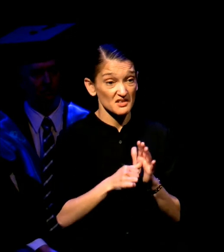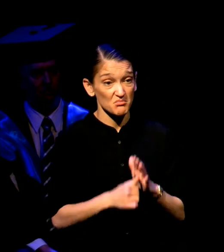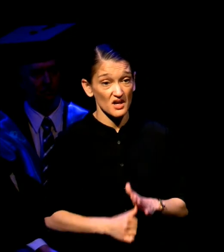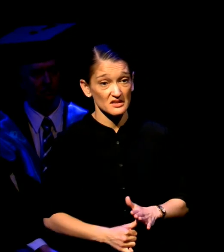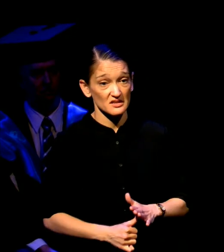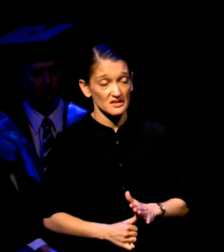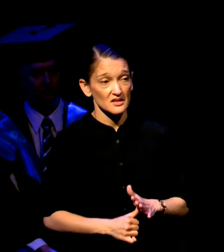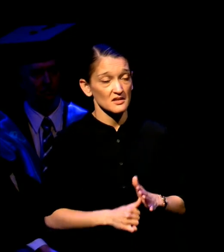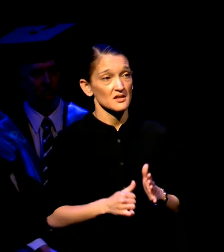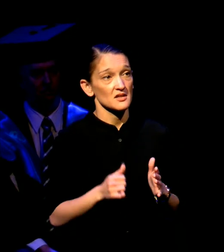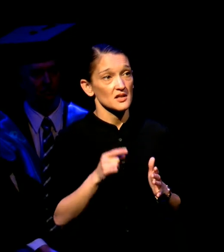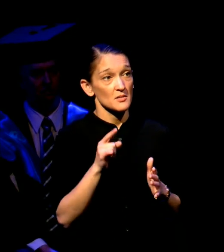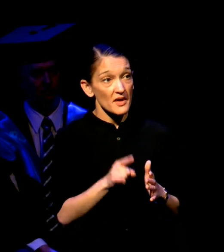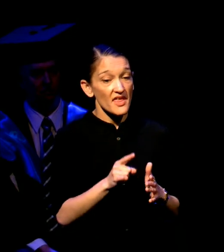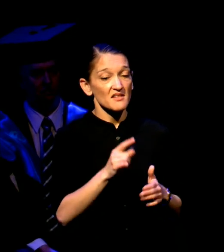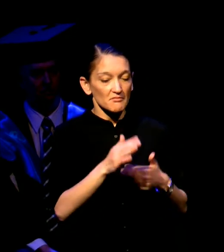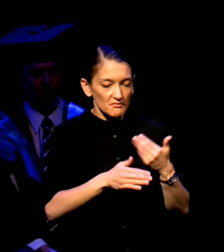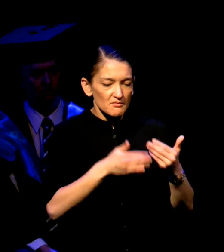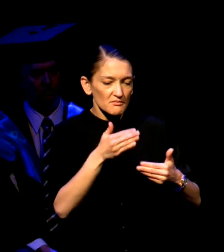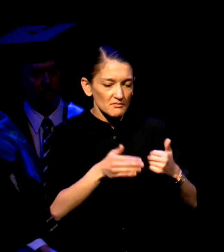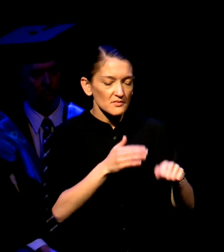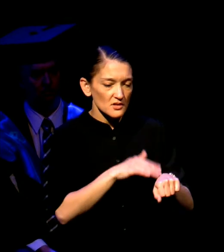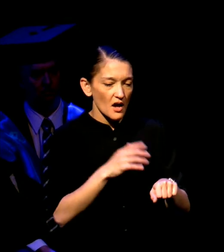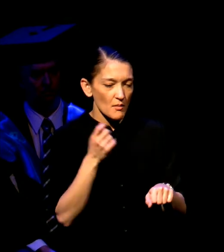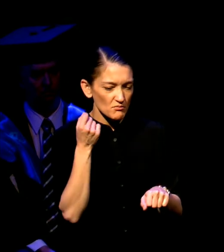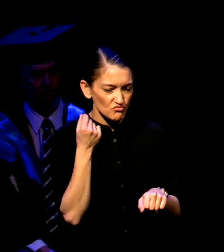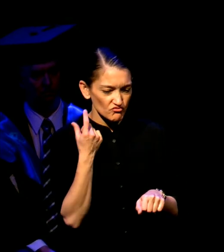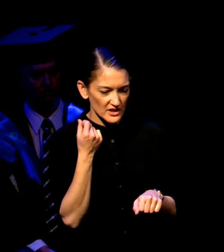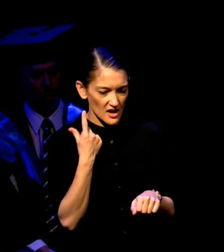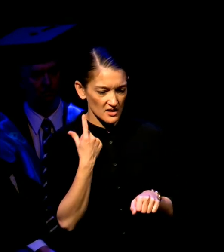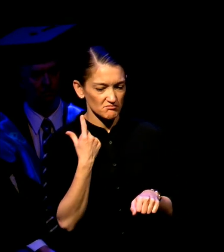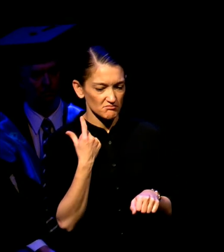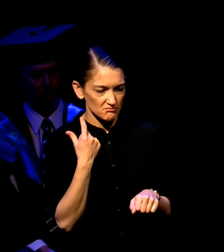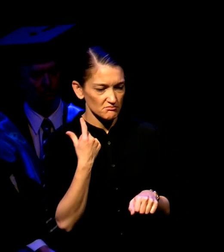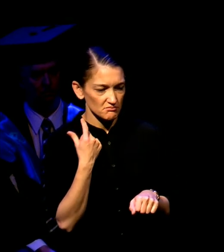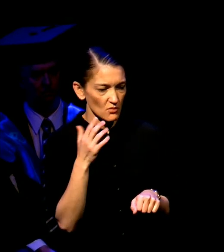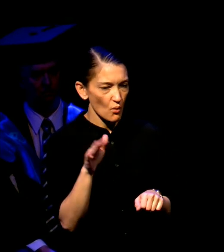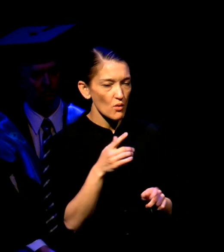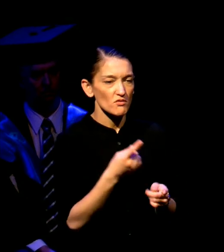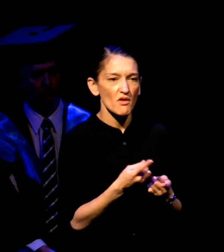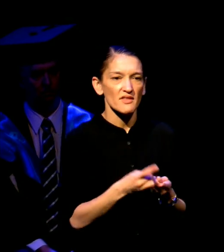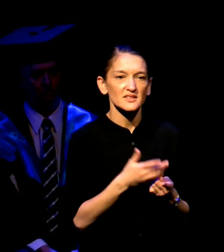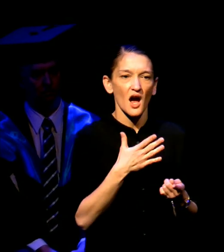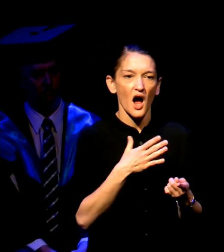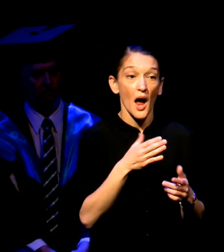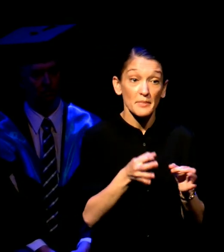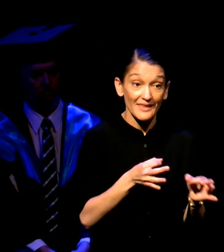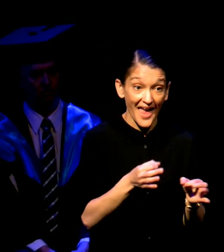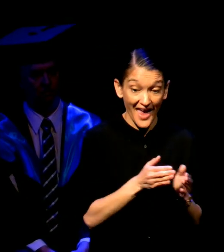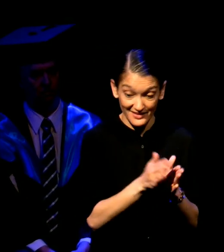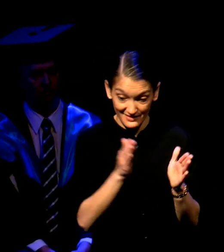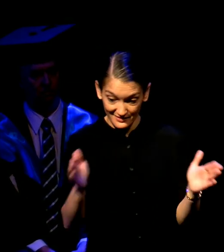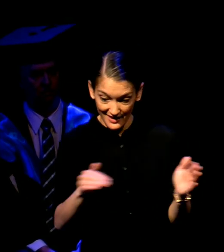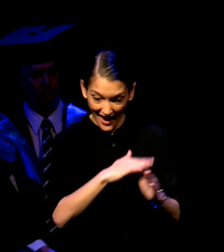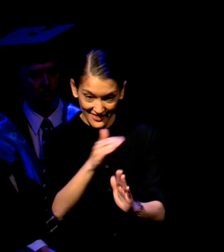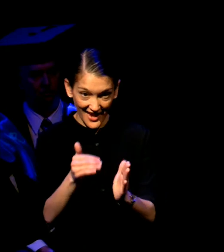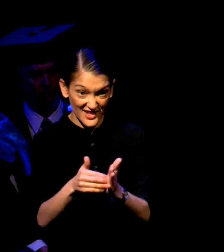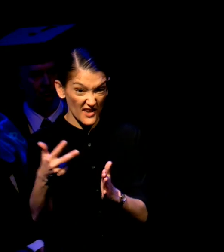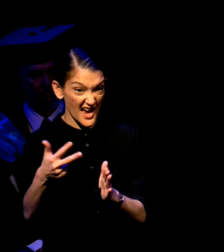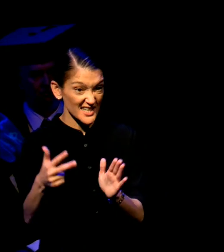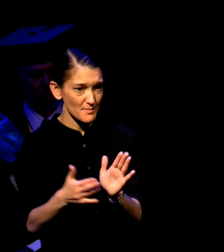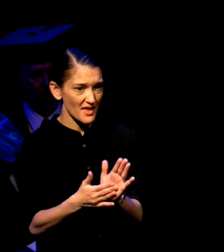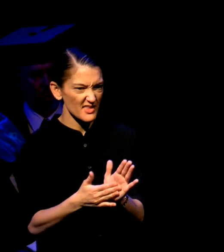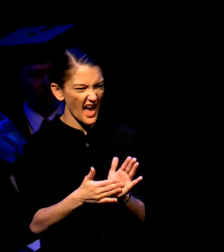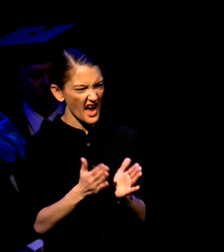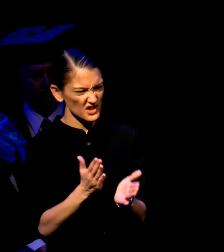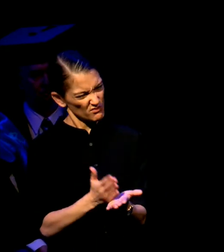dawned on me, a little longer than it should have, that all of those things I wanted to start doing at the end of that 18-month tour, that I could actually start